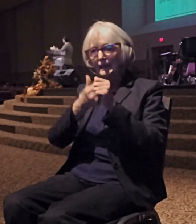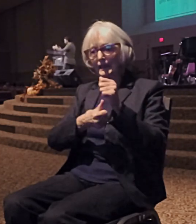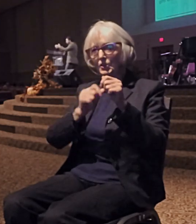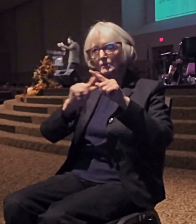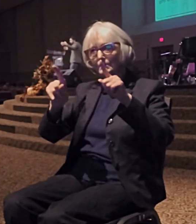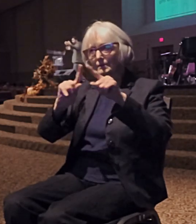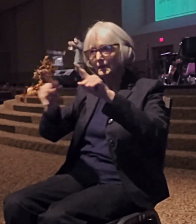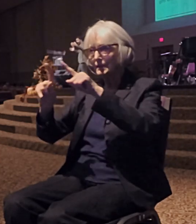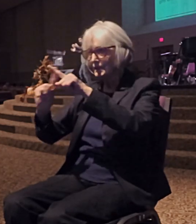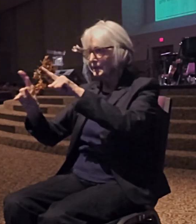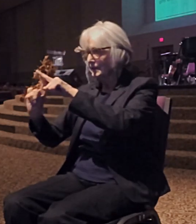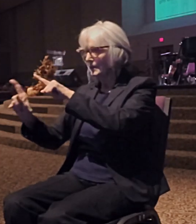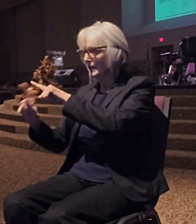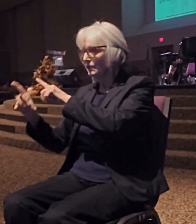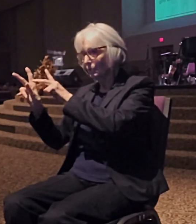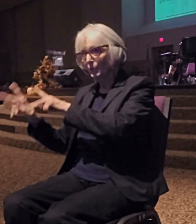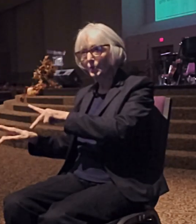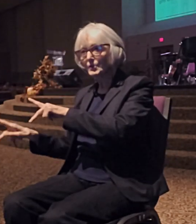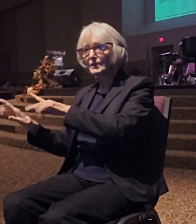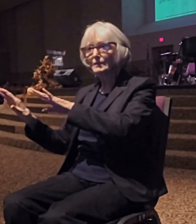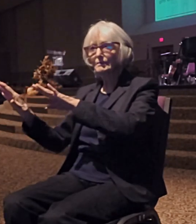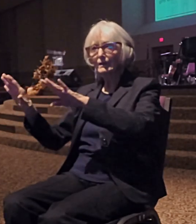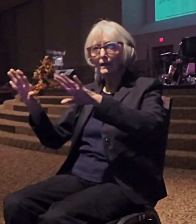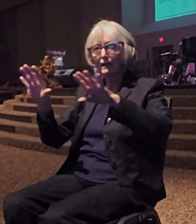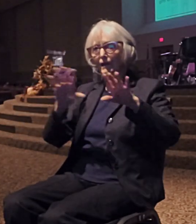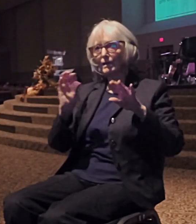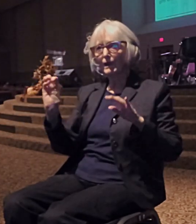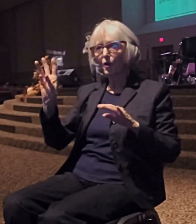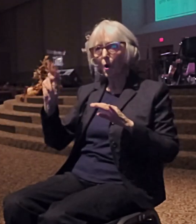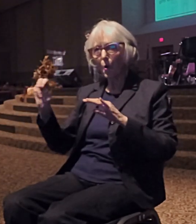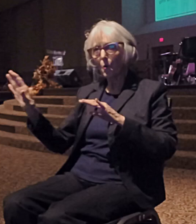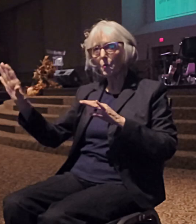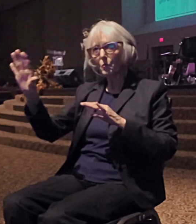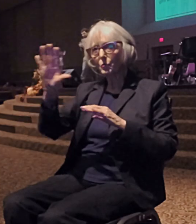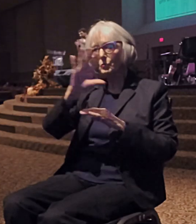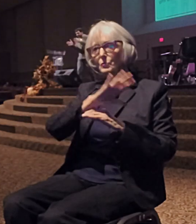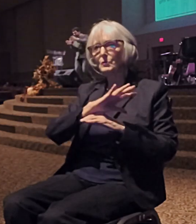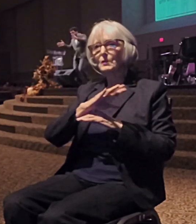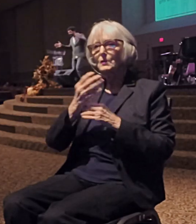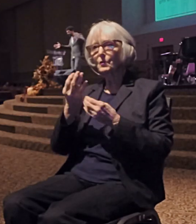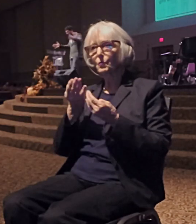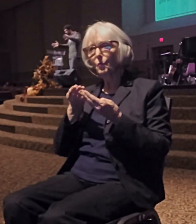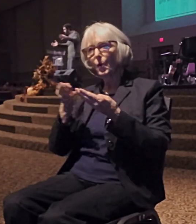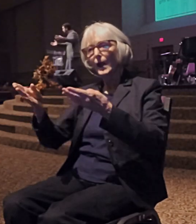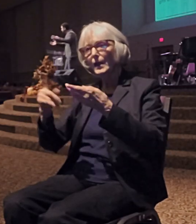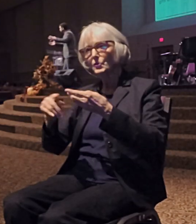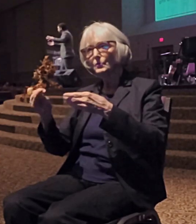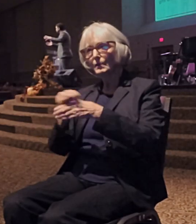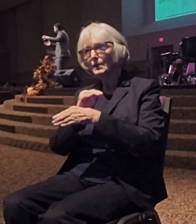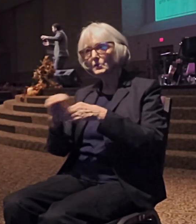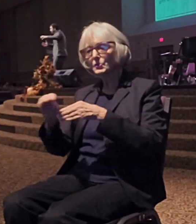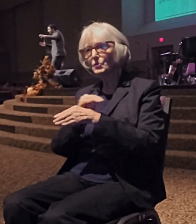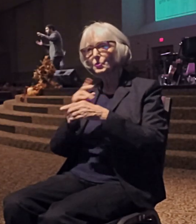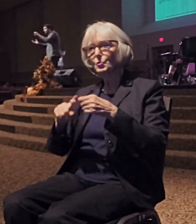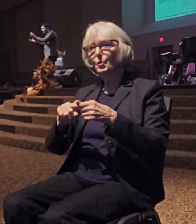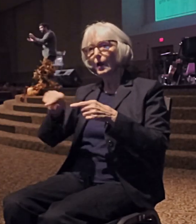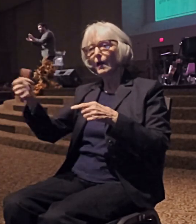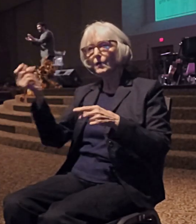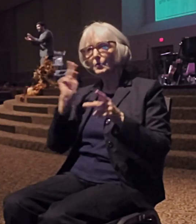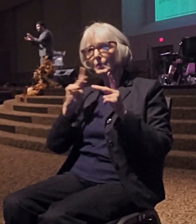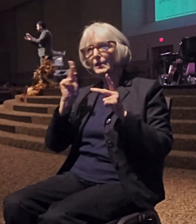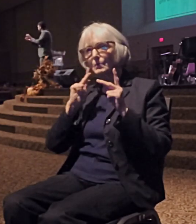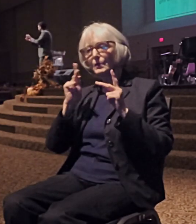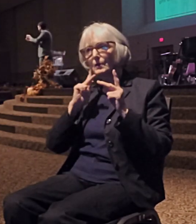That God has fashioned and given grace in ministry and in the means to do it to different individuals, fitting a